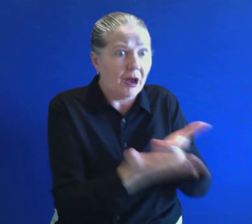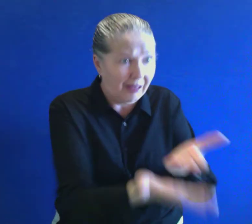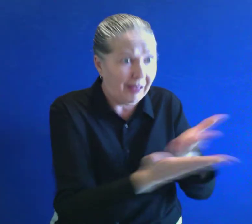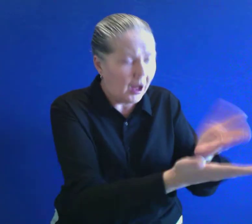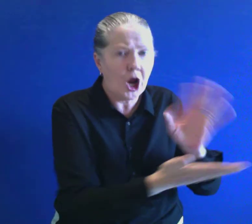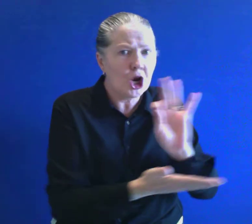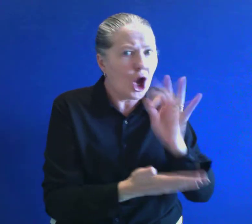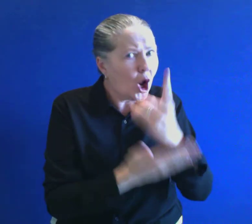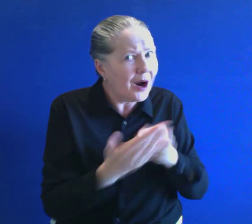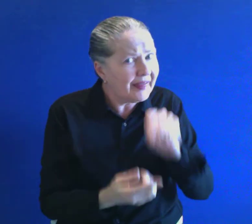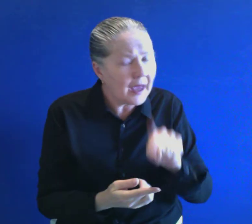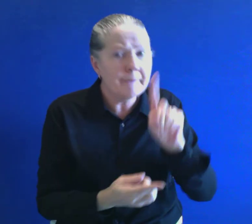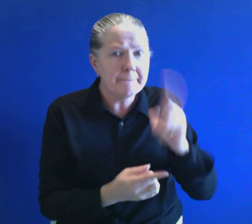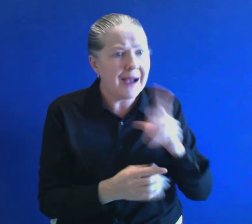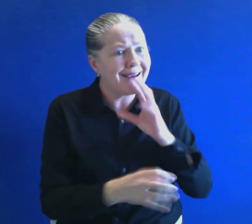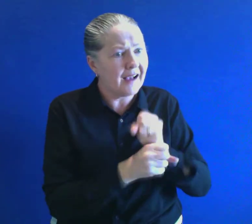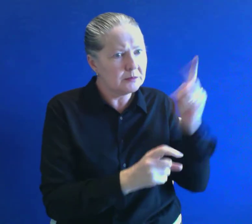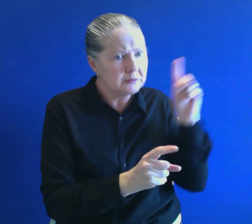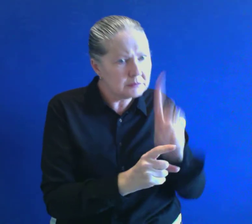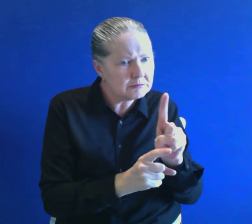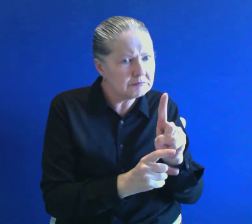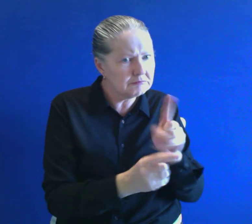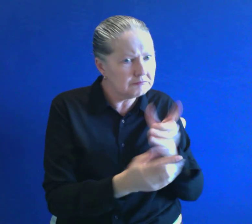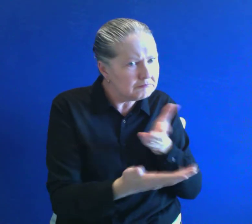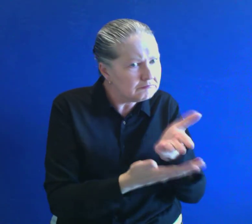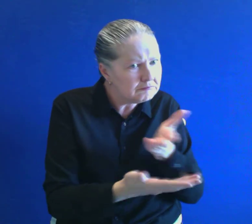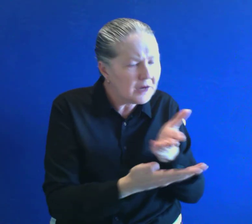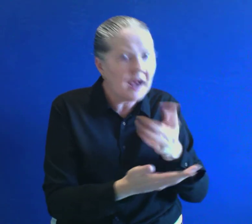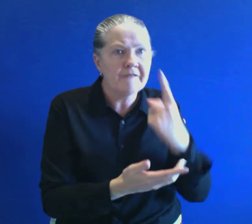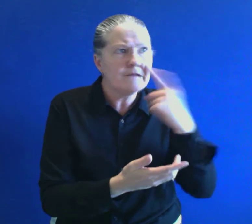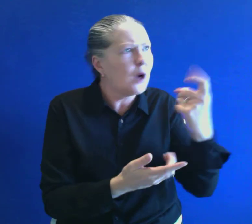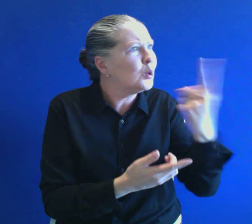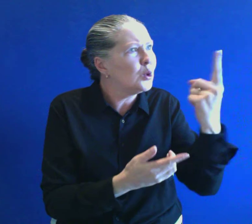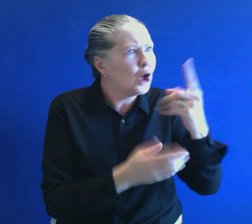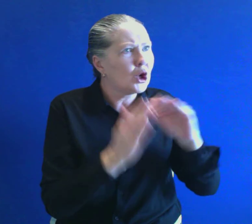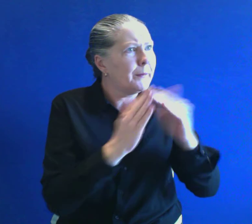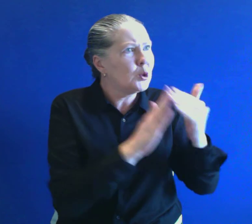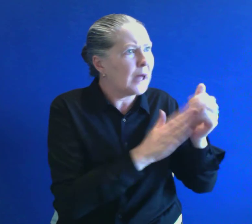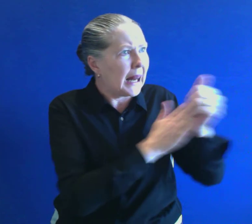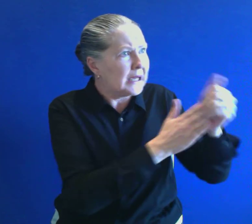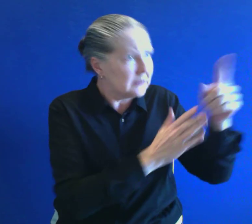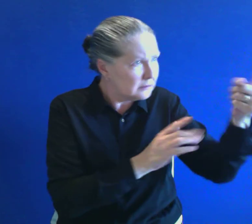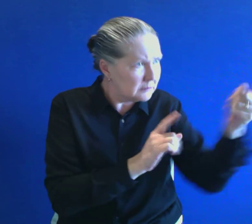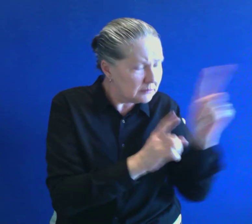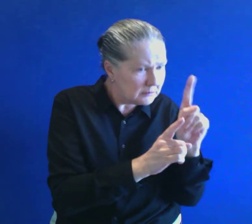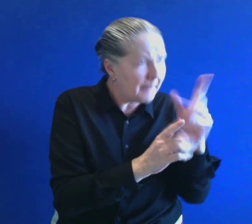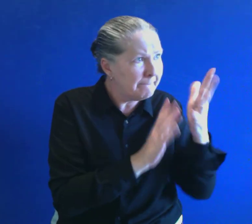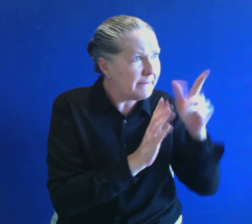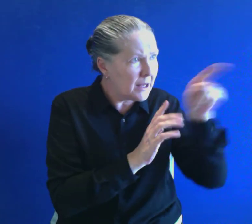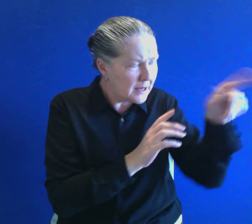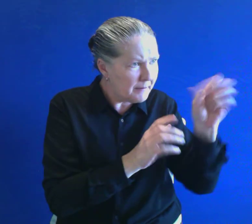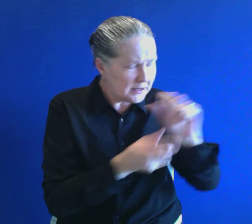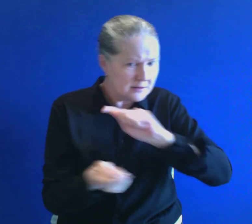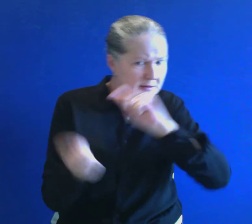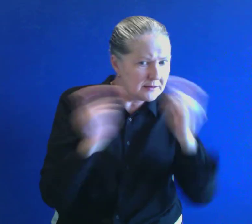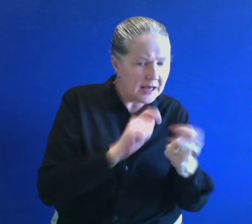with those community groups finds community leaders and then asks them to adapt the government messaging in a culturally